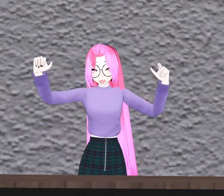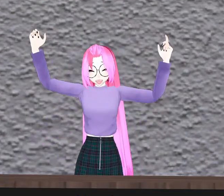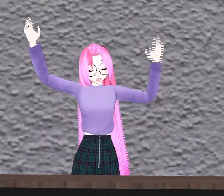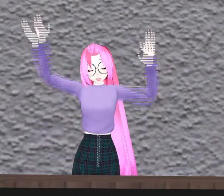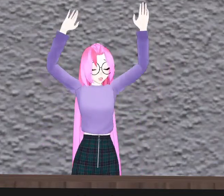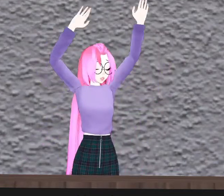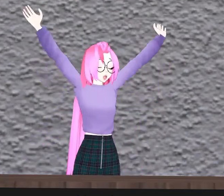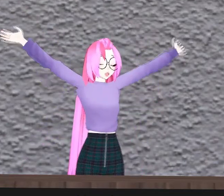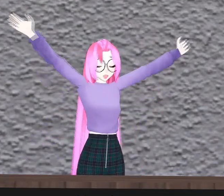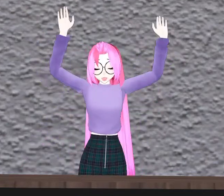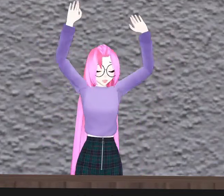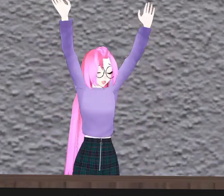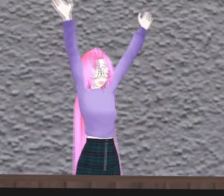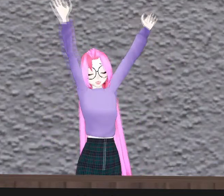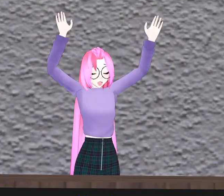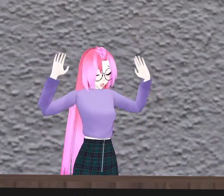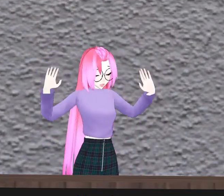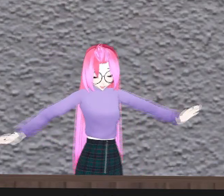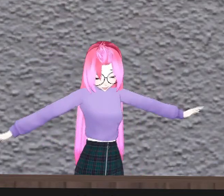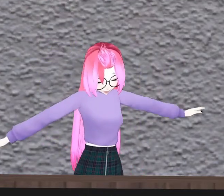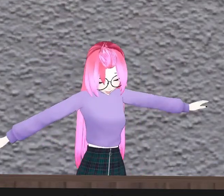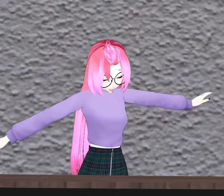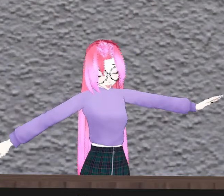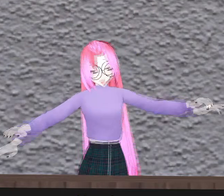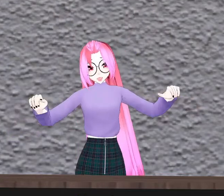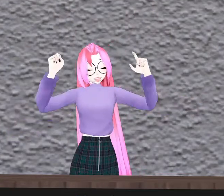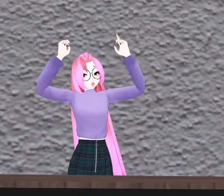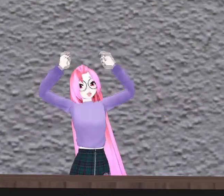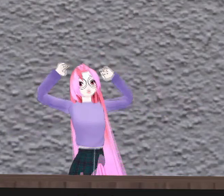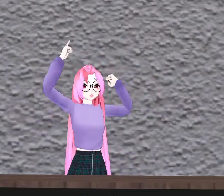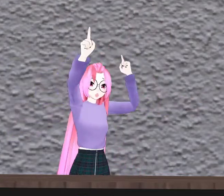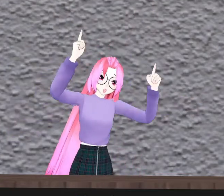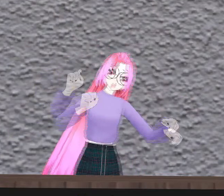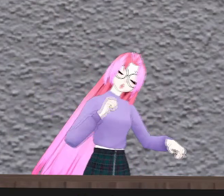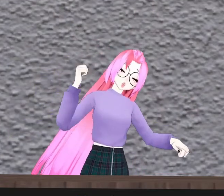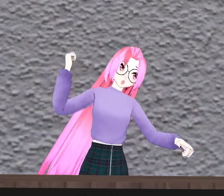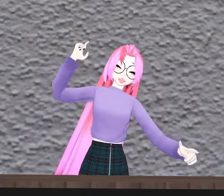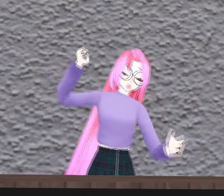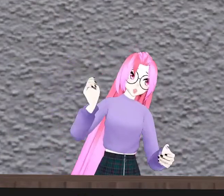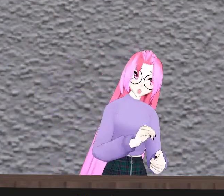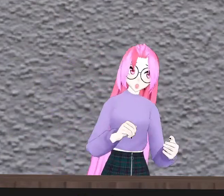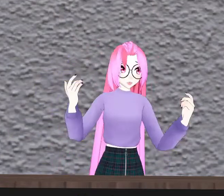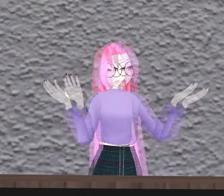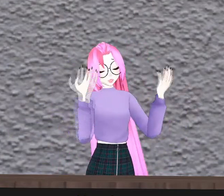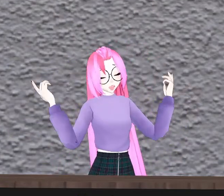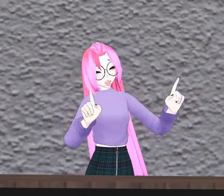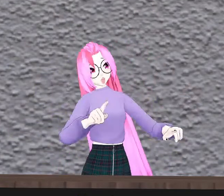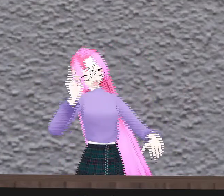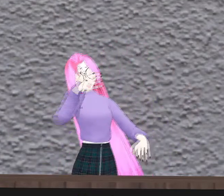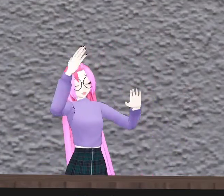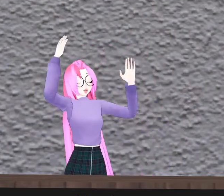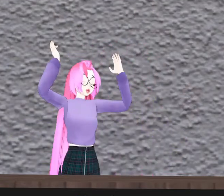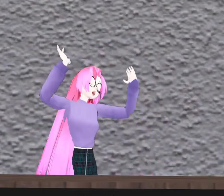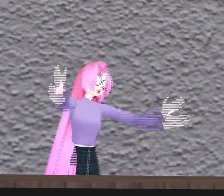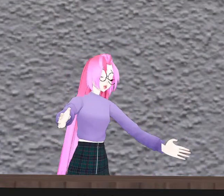your hands all over the place. It's all the way up here. It's all the way down here. You're like, you will not believe what happened, bro.